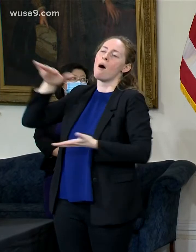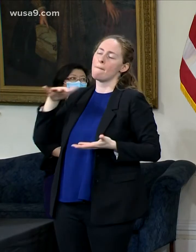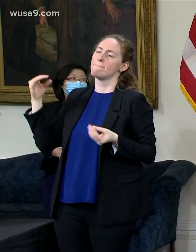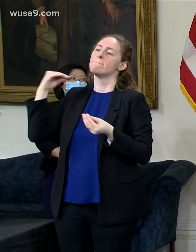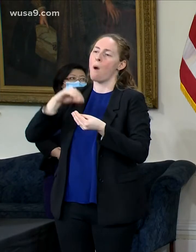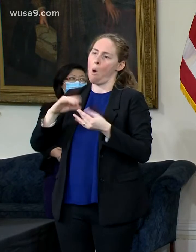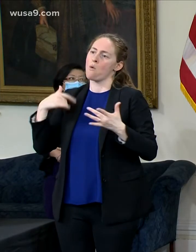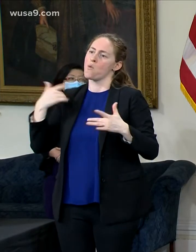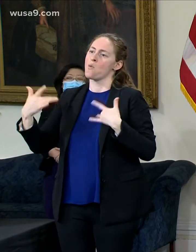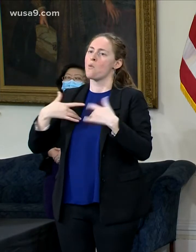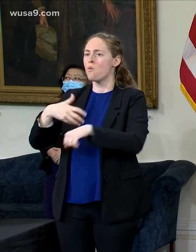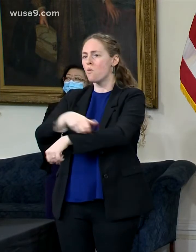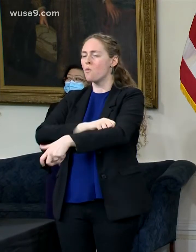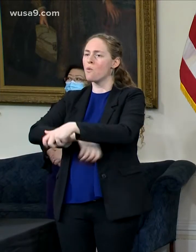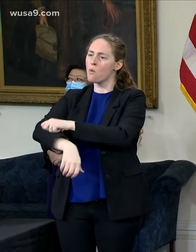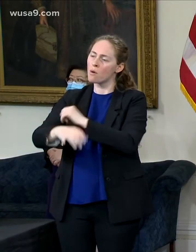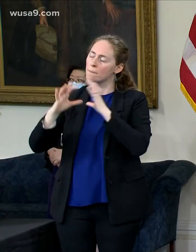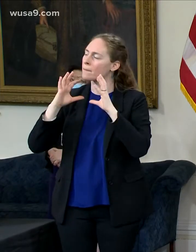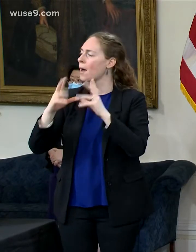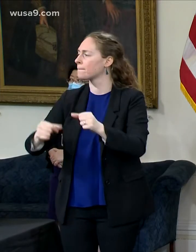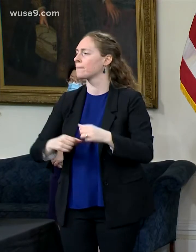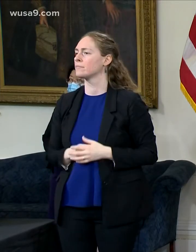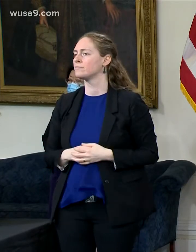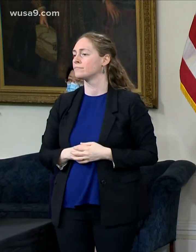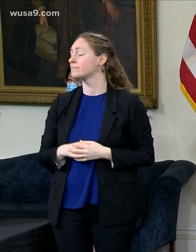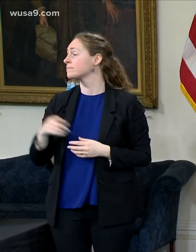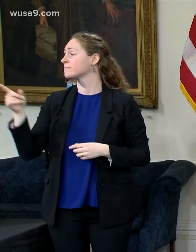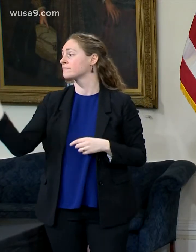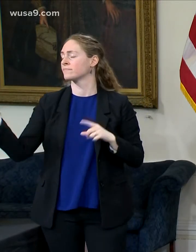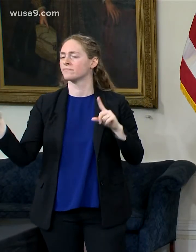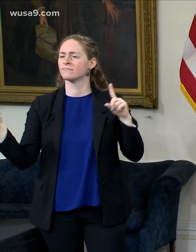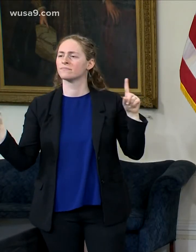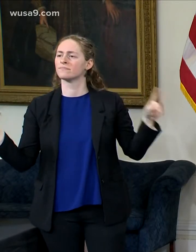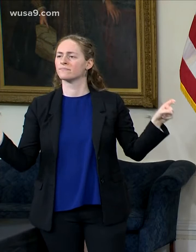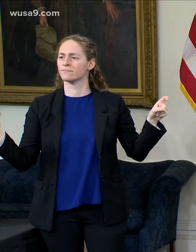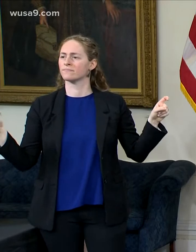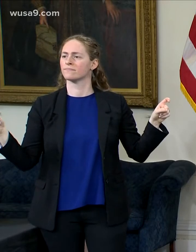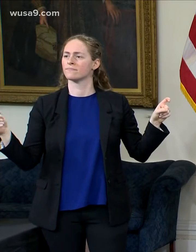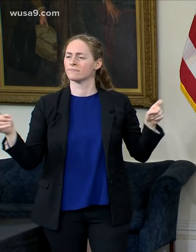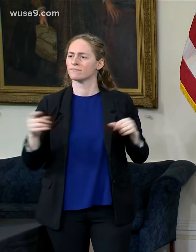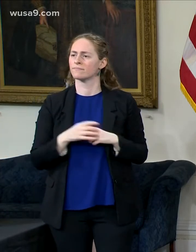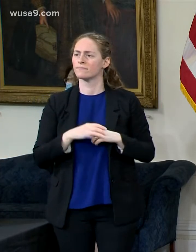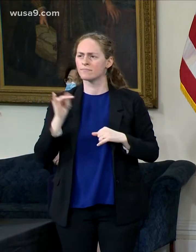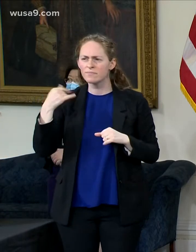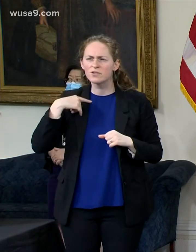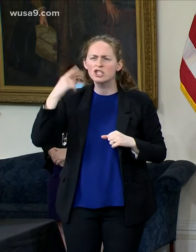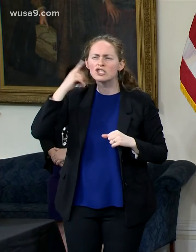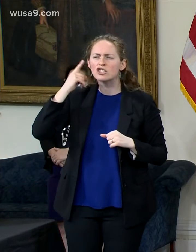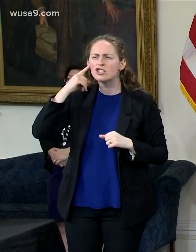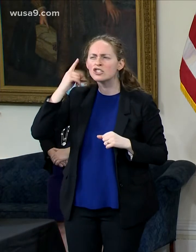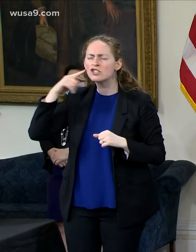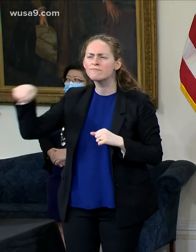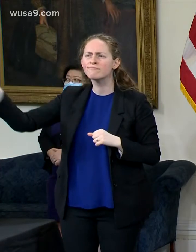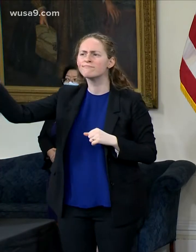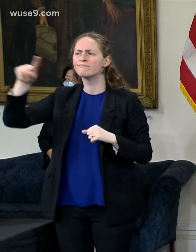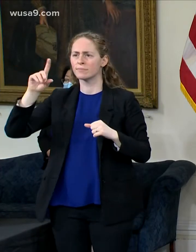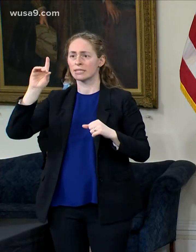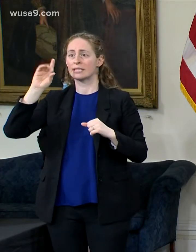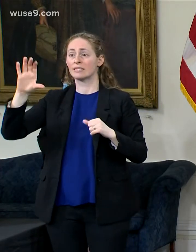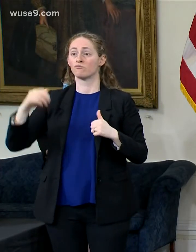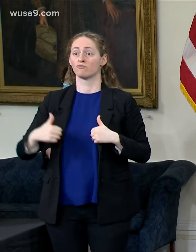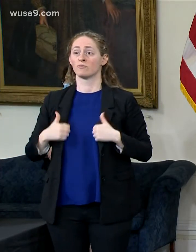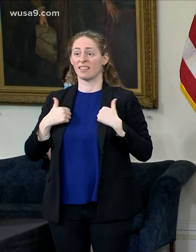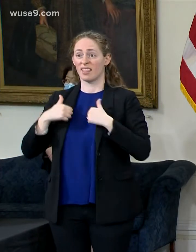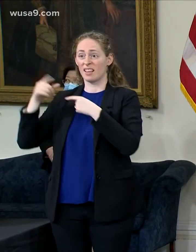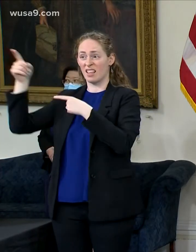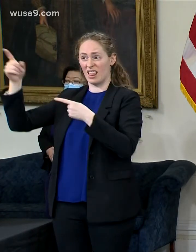the country. We're hearing that some D.C. residents are being able to get vaccinated at some of the